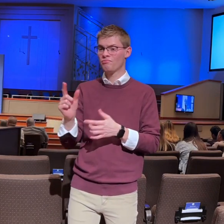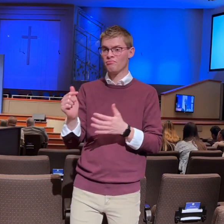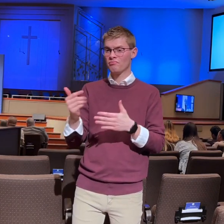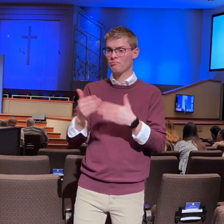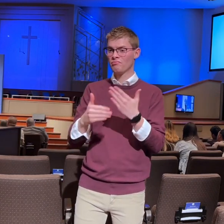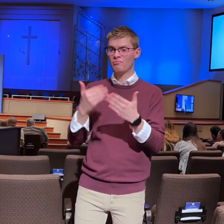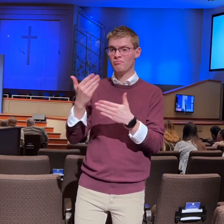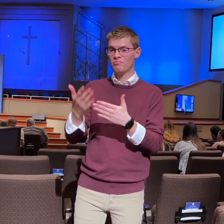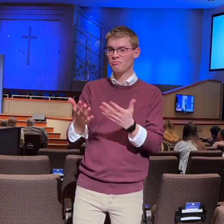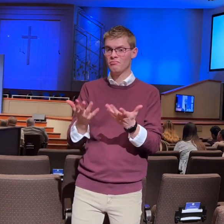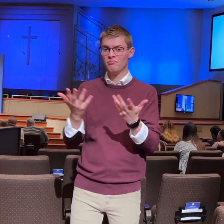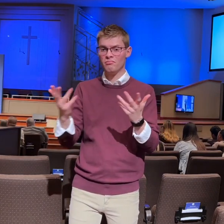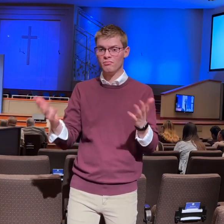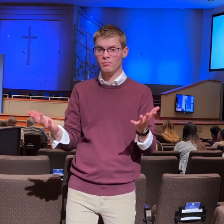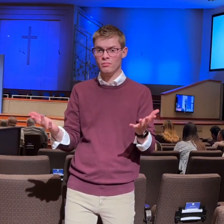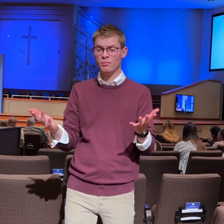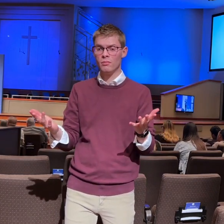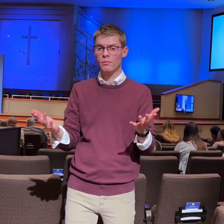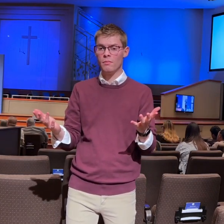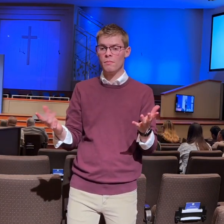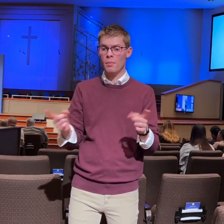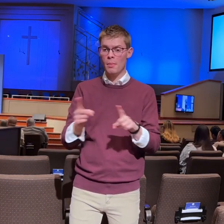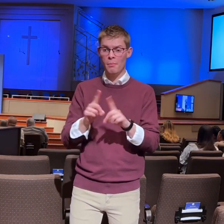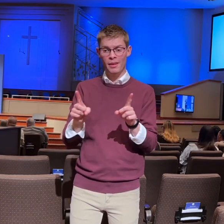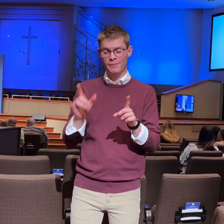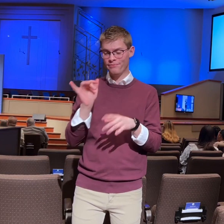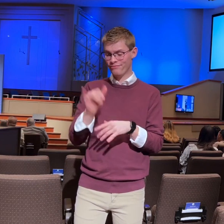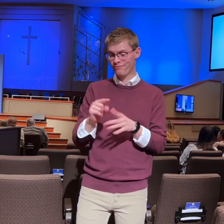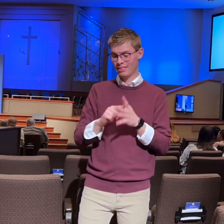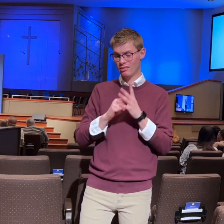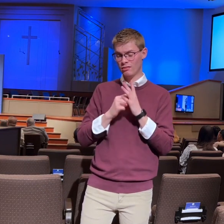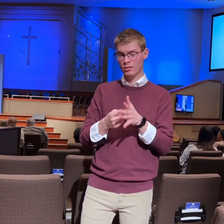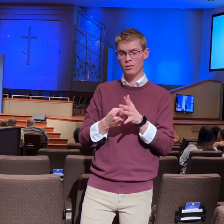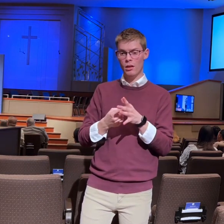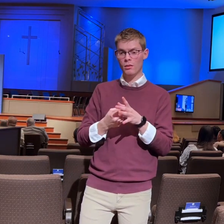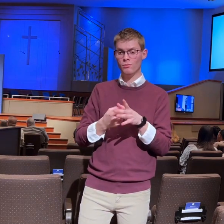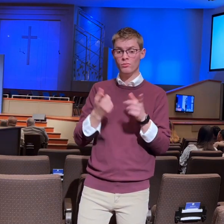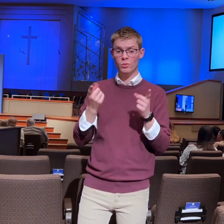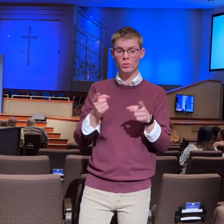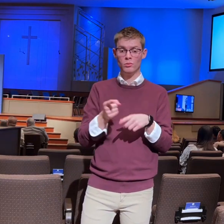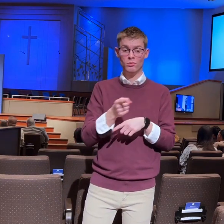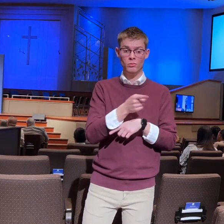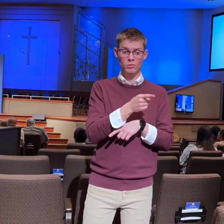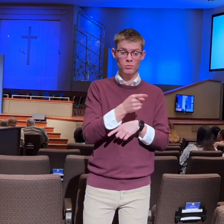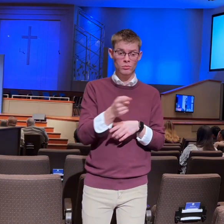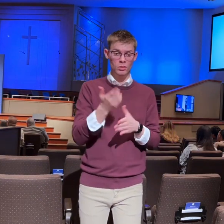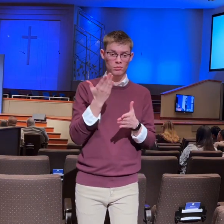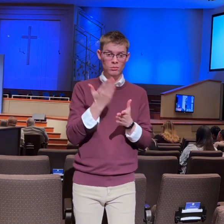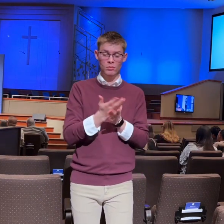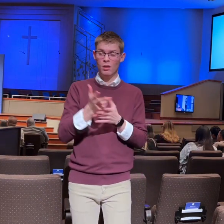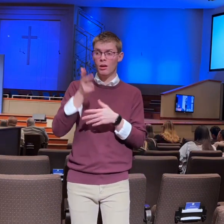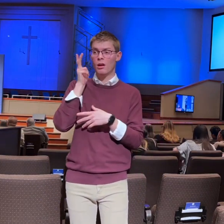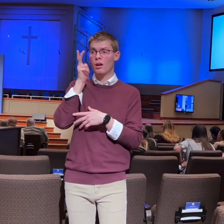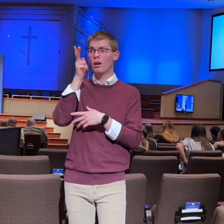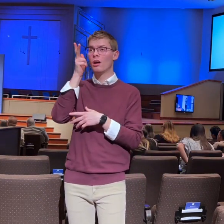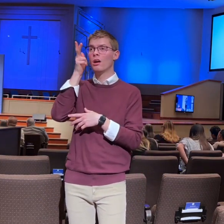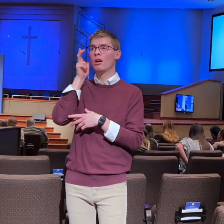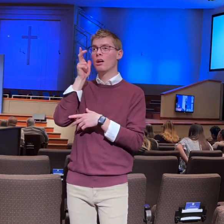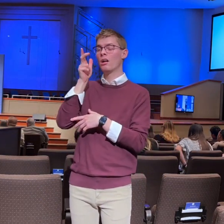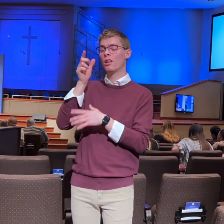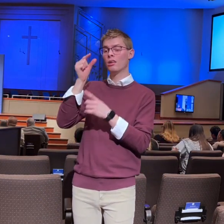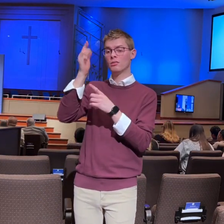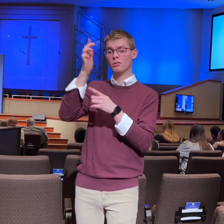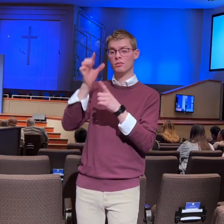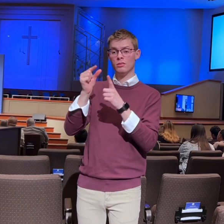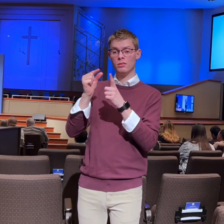can it came from, but apostasy is going to start when you stop hearing the word. It is your